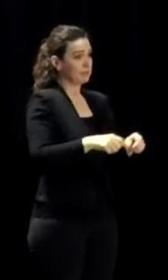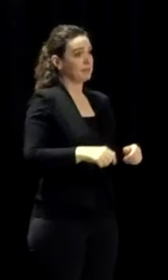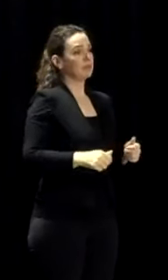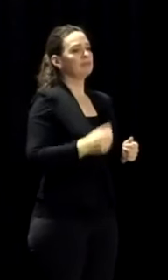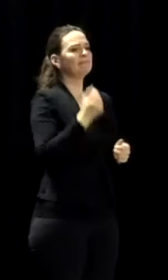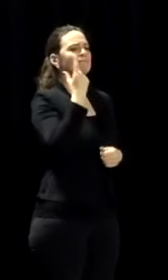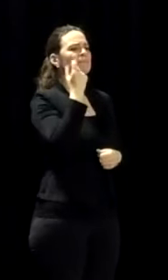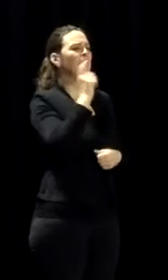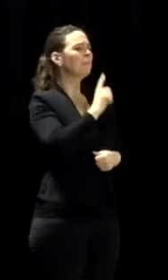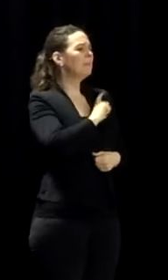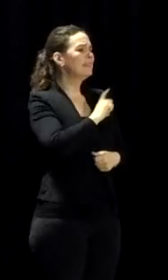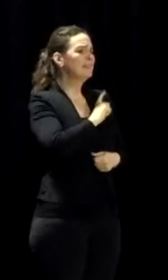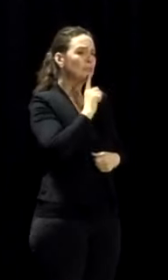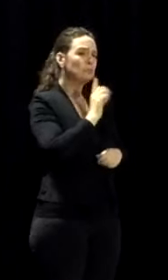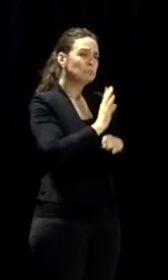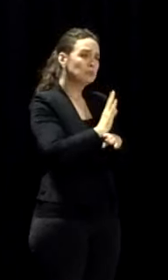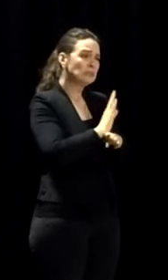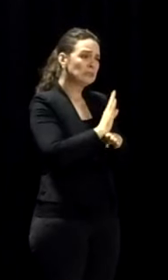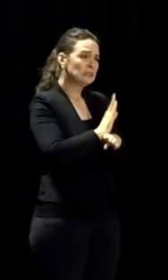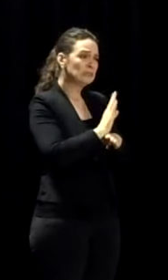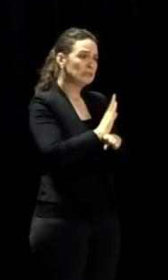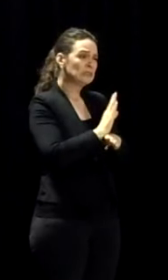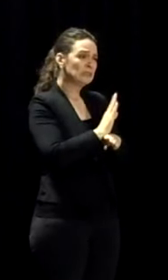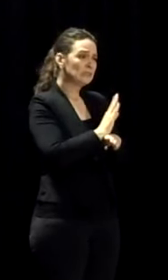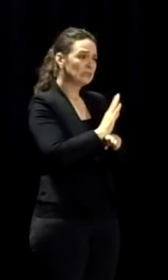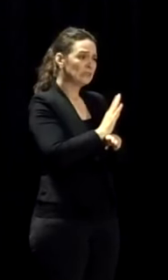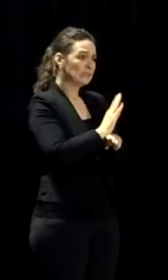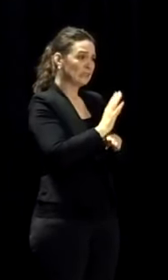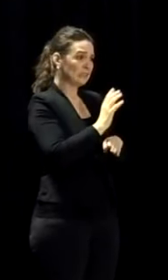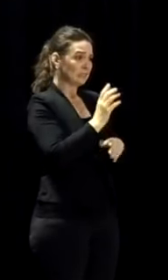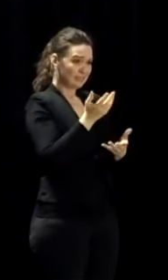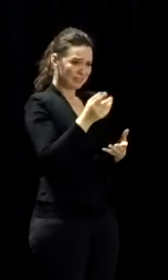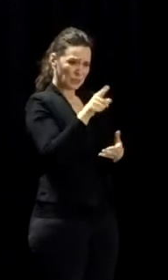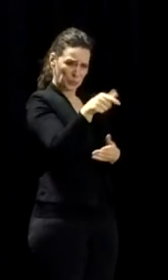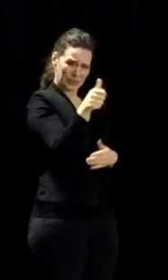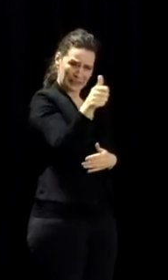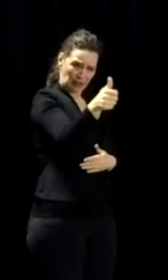do than ask kids, or anyone for that matter,